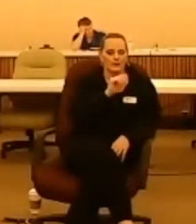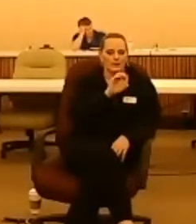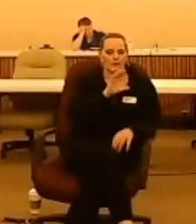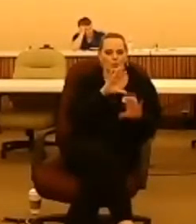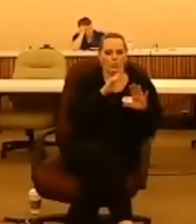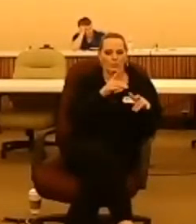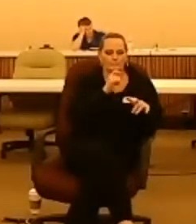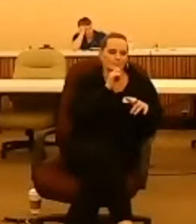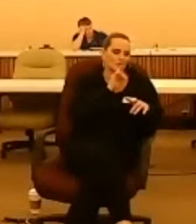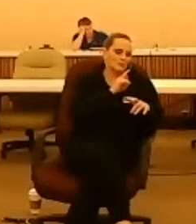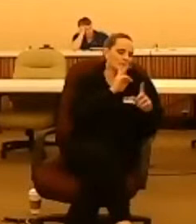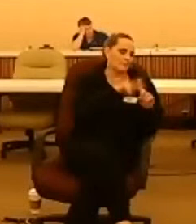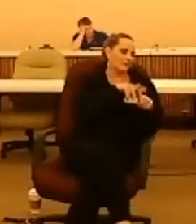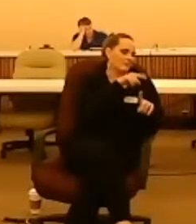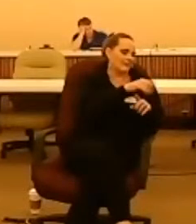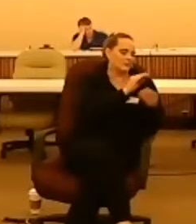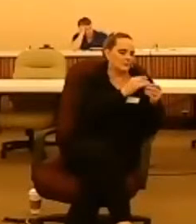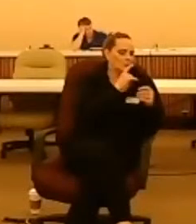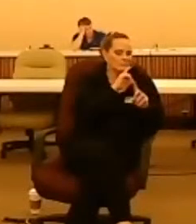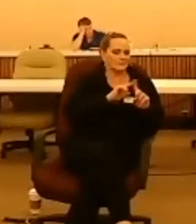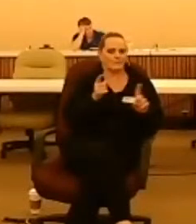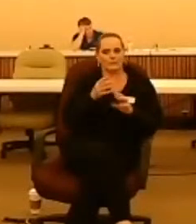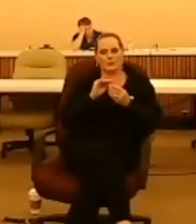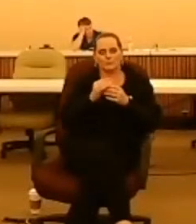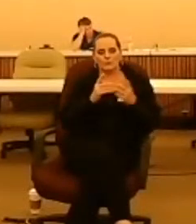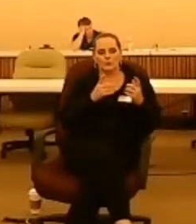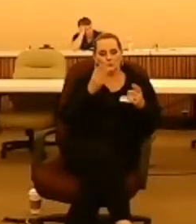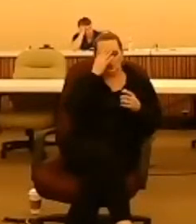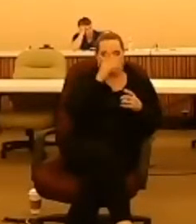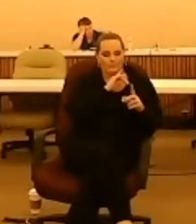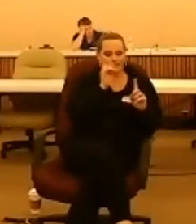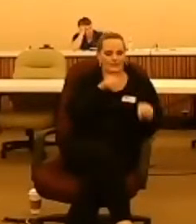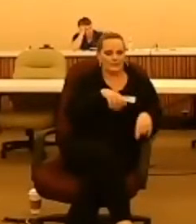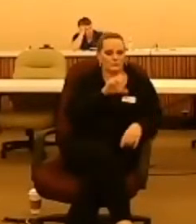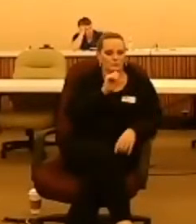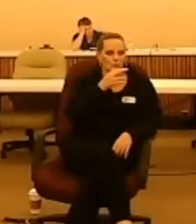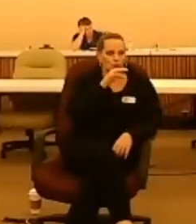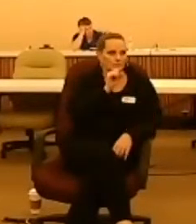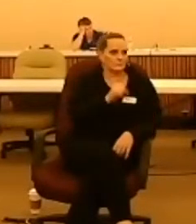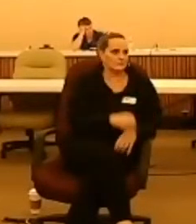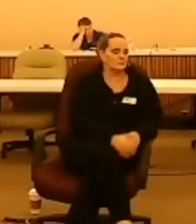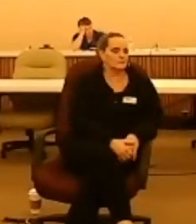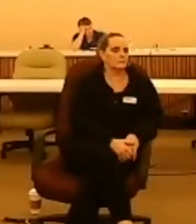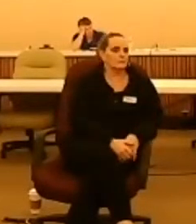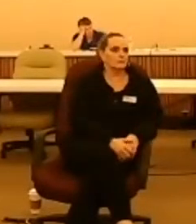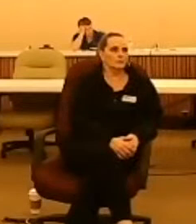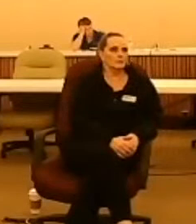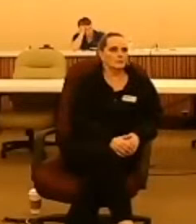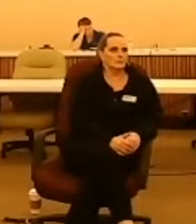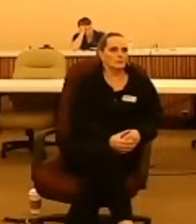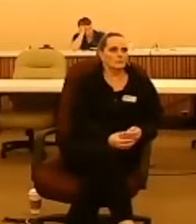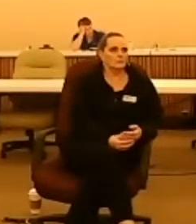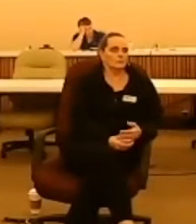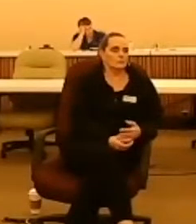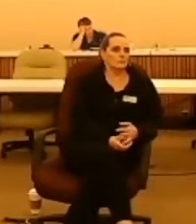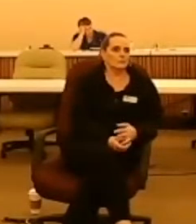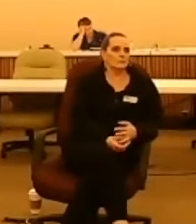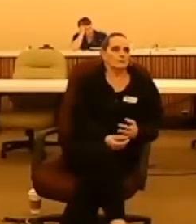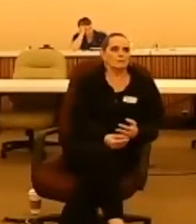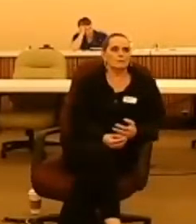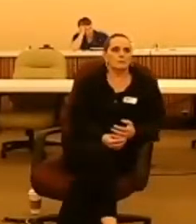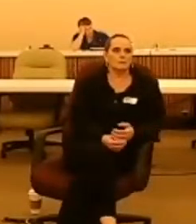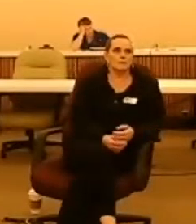they applied a different number. Do you know that answer, Chris? Yeah, I mean, I believe